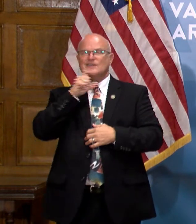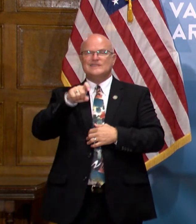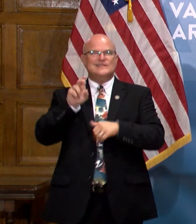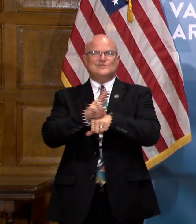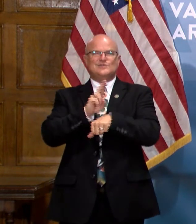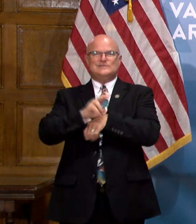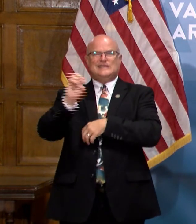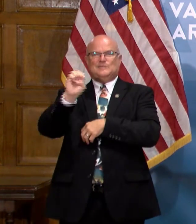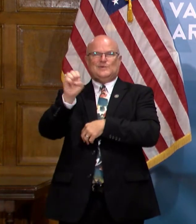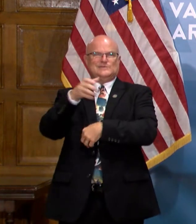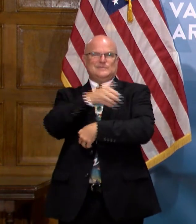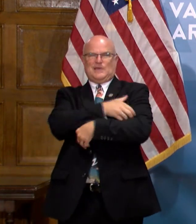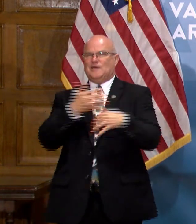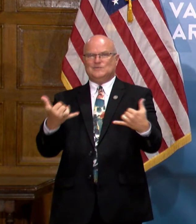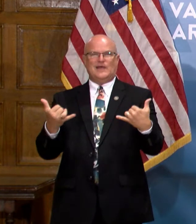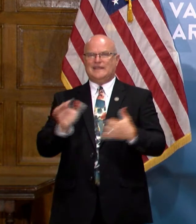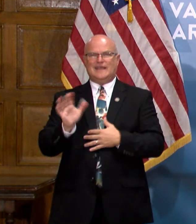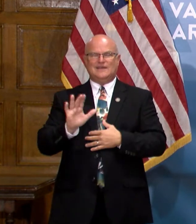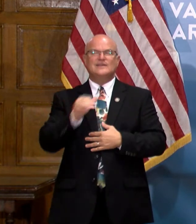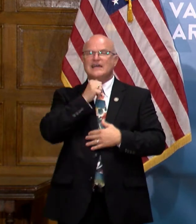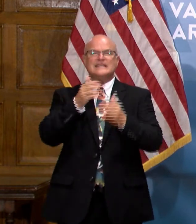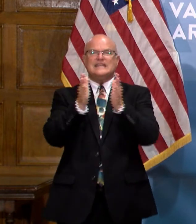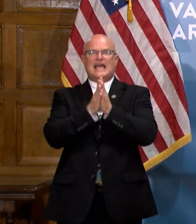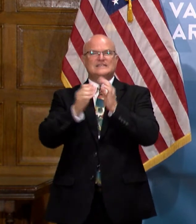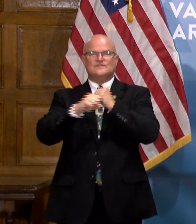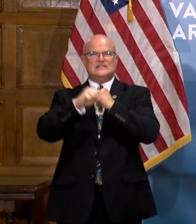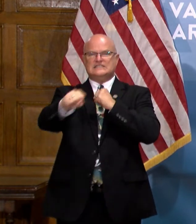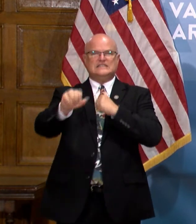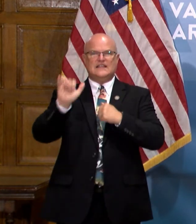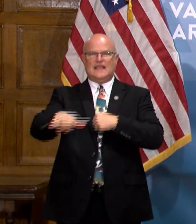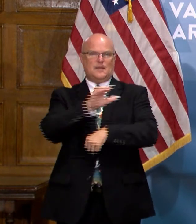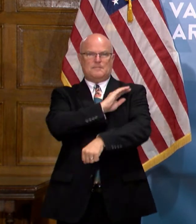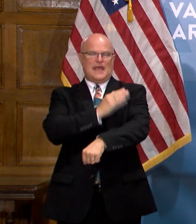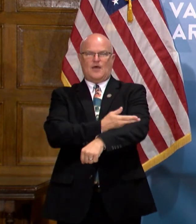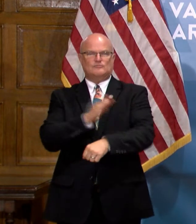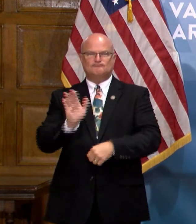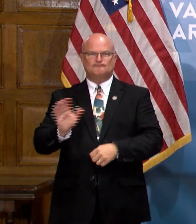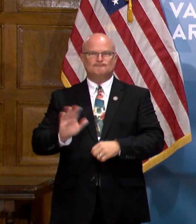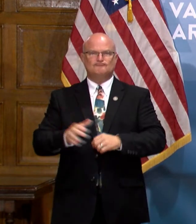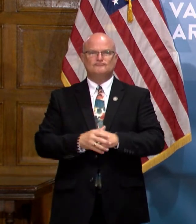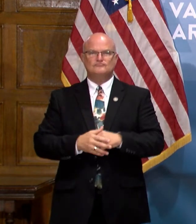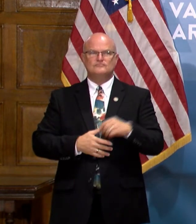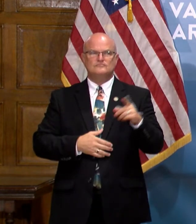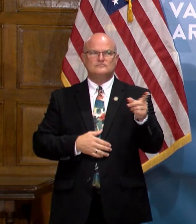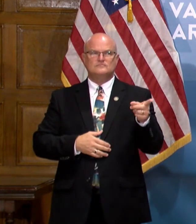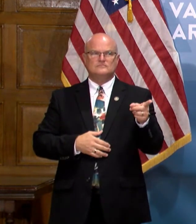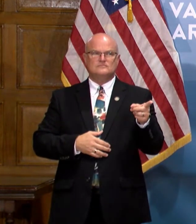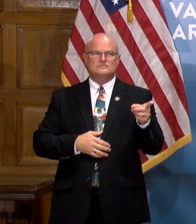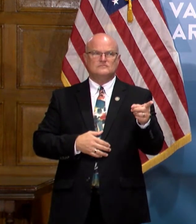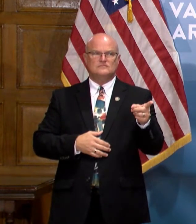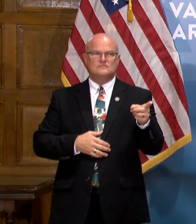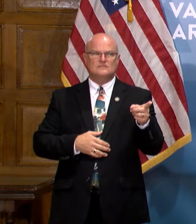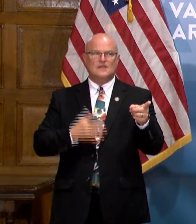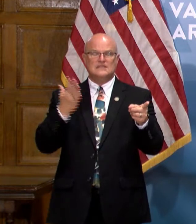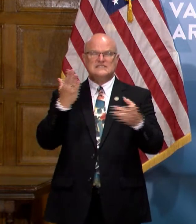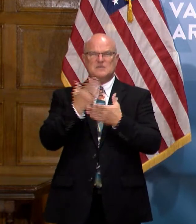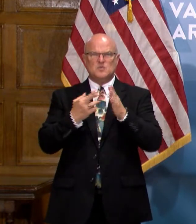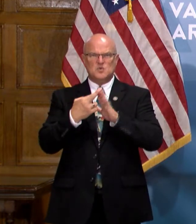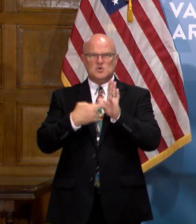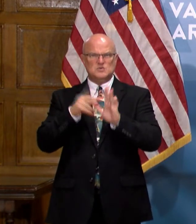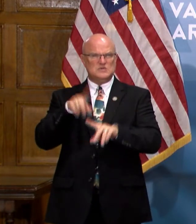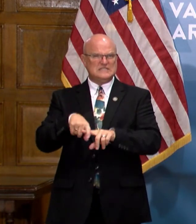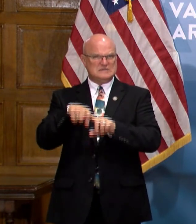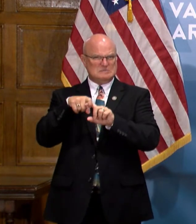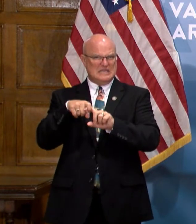any emergency powers, and so I didn't ask for an extension of that. So there were some rules that were suspended, I think,